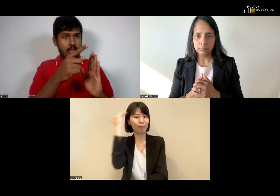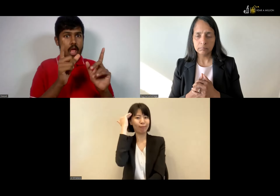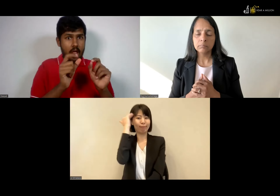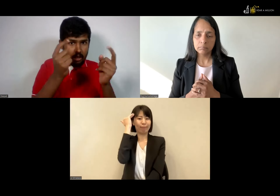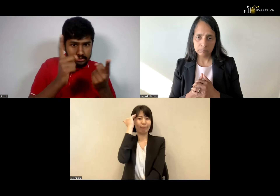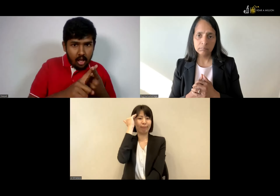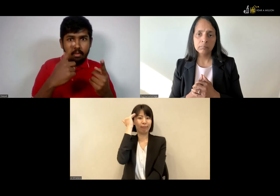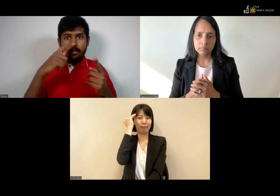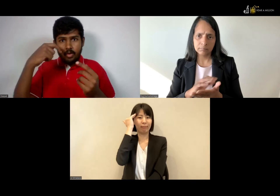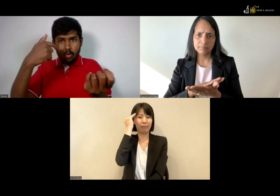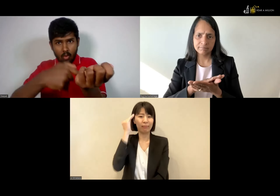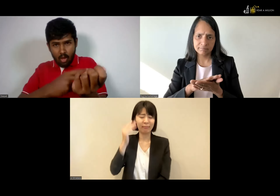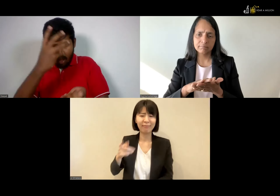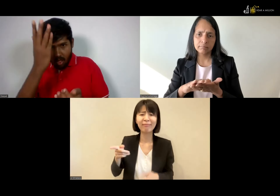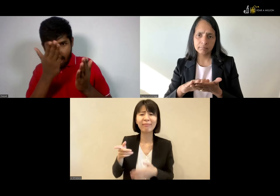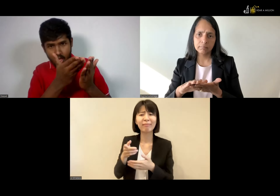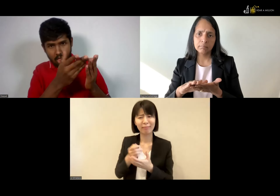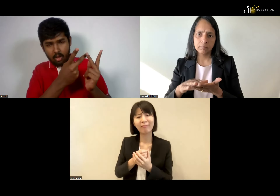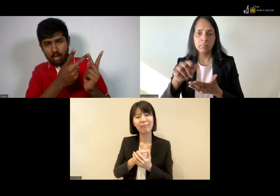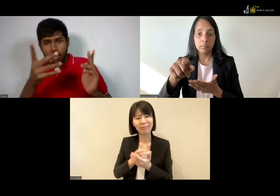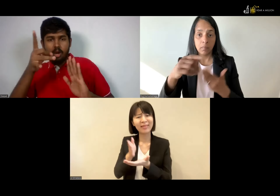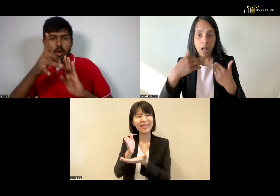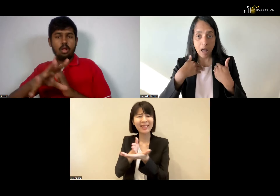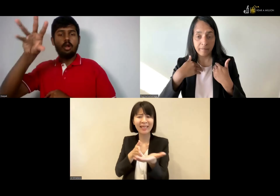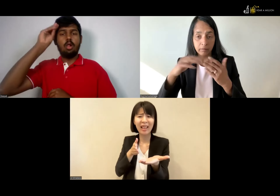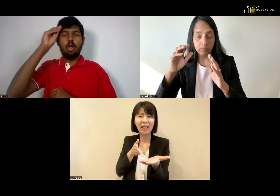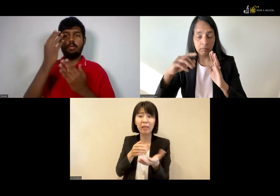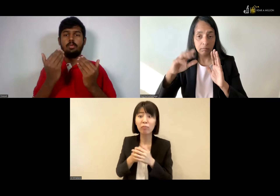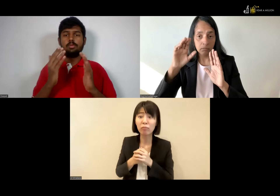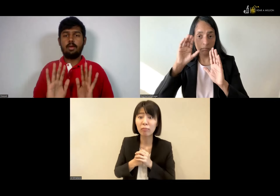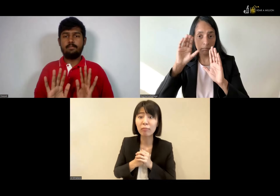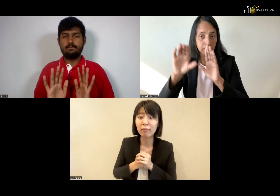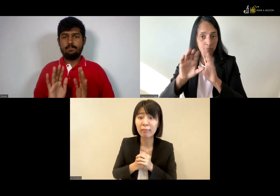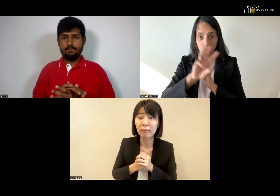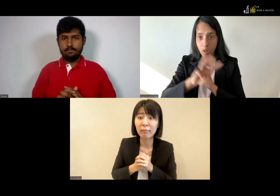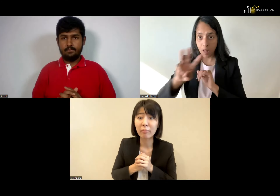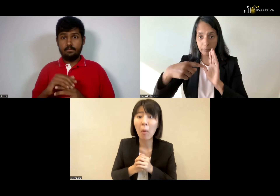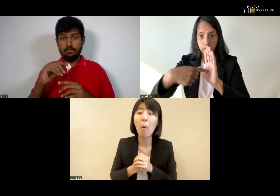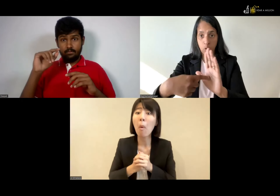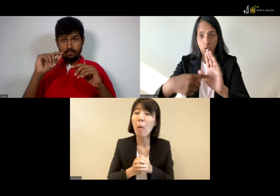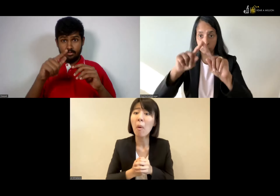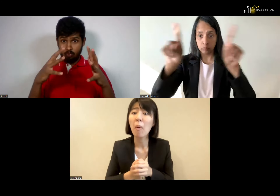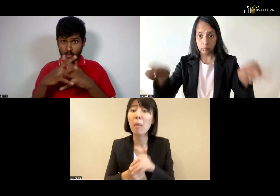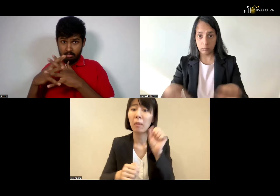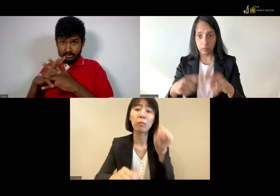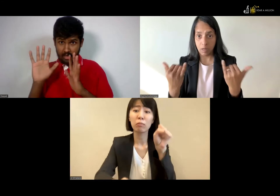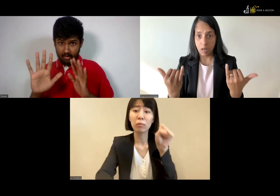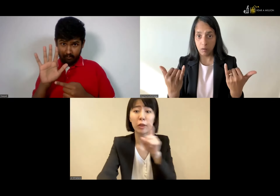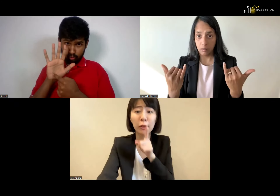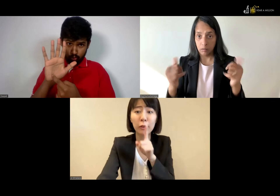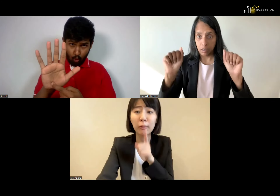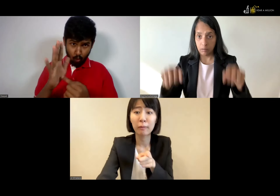and understand in depth about how cancer happens, how different things happen. Do you have a website that you can